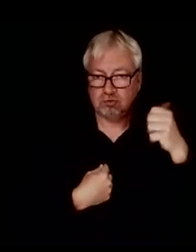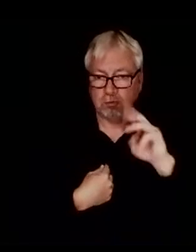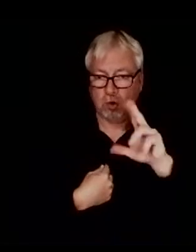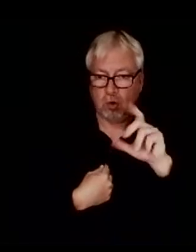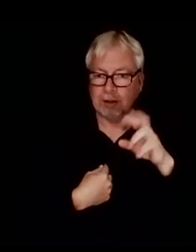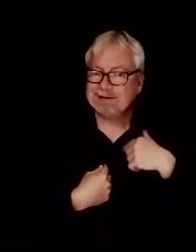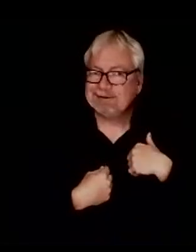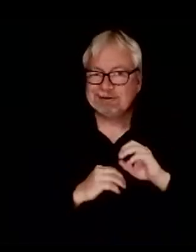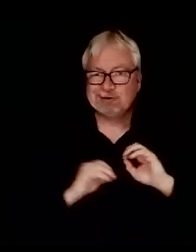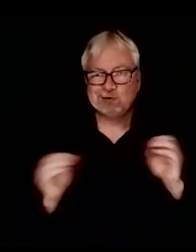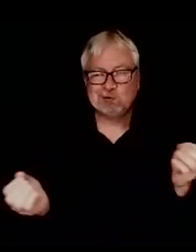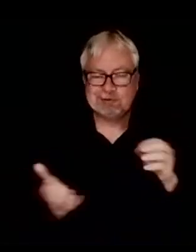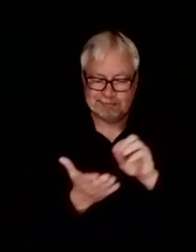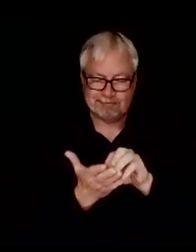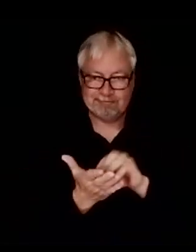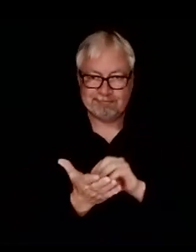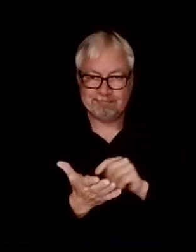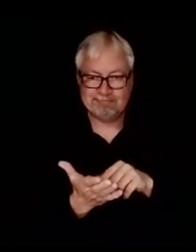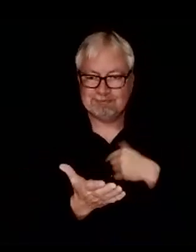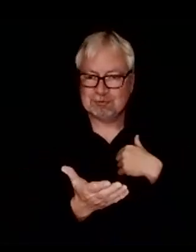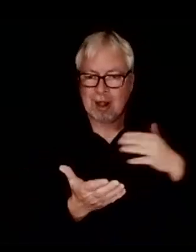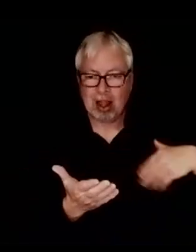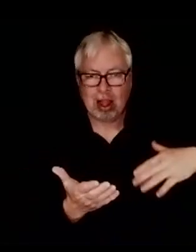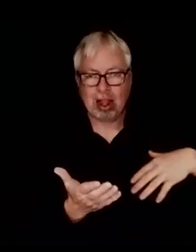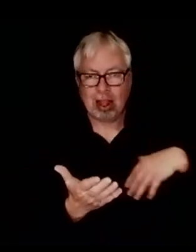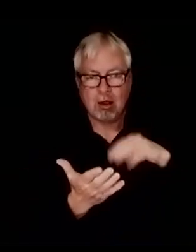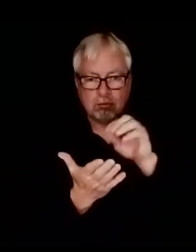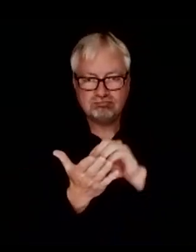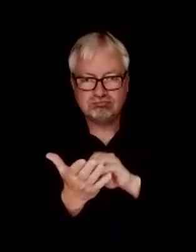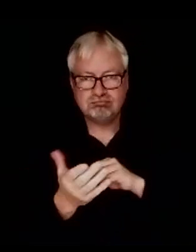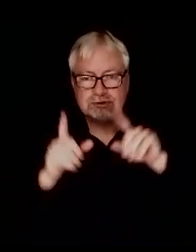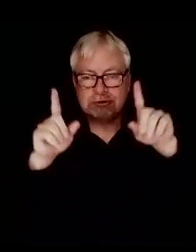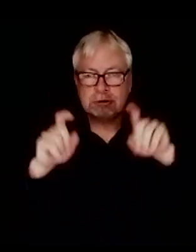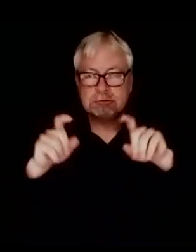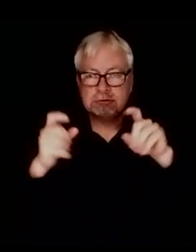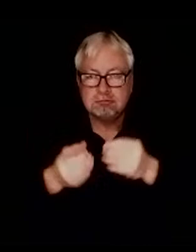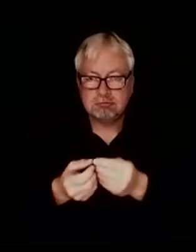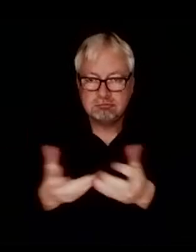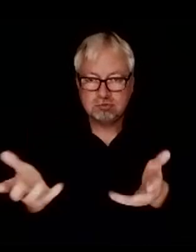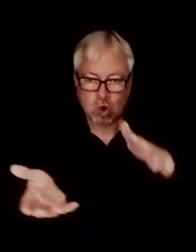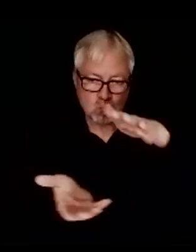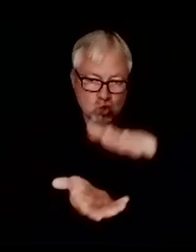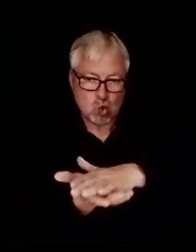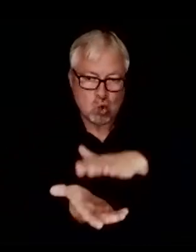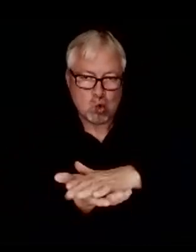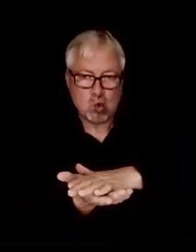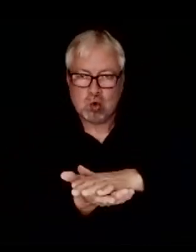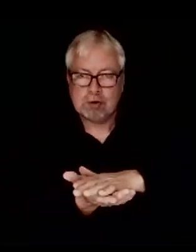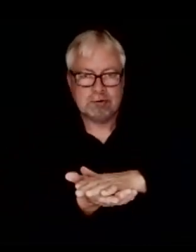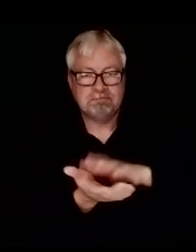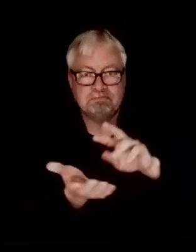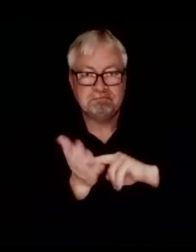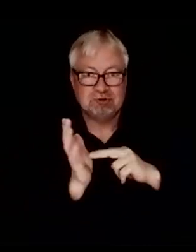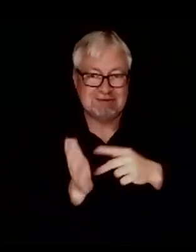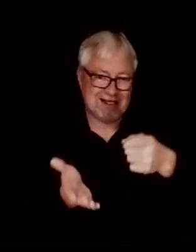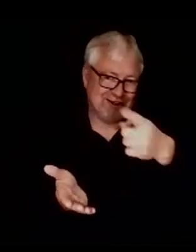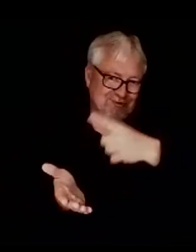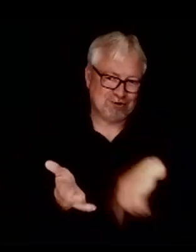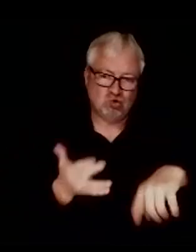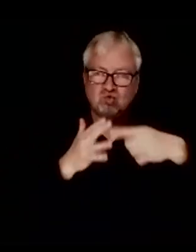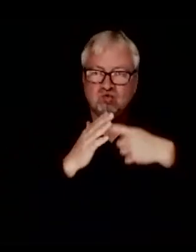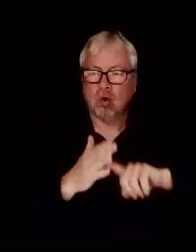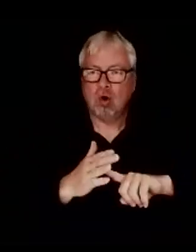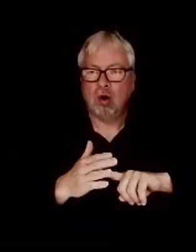have not been offering them through schools. We have not been offering tests through schools, and so that's why this looks different. I believe that Dan might have the information about